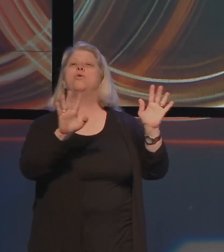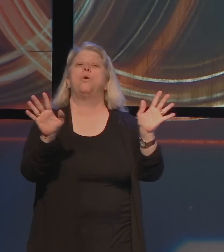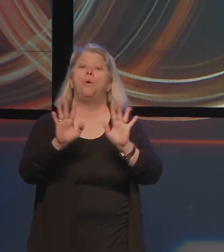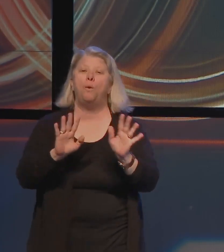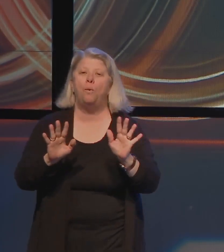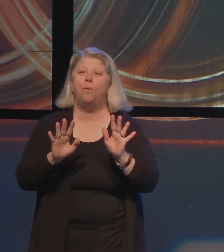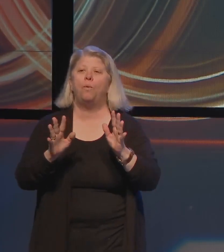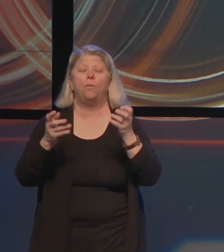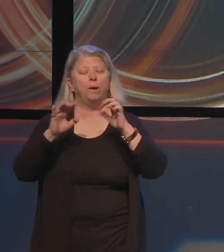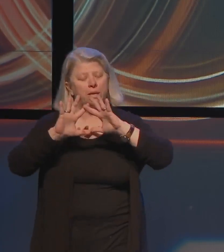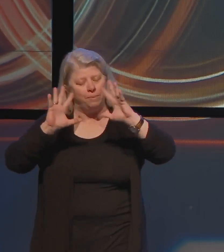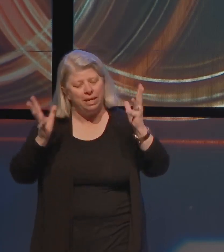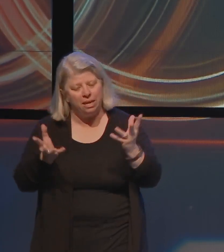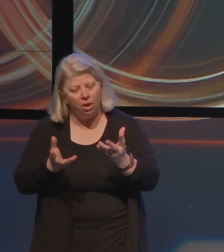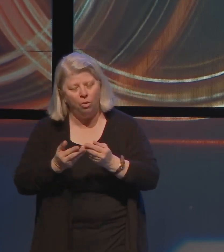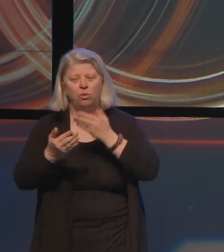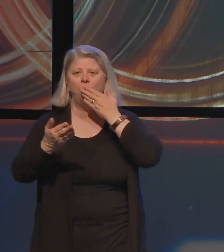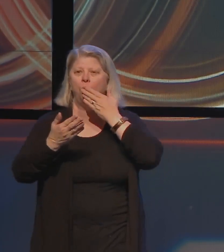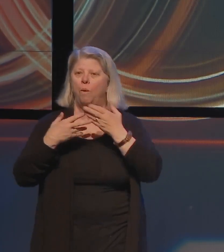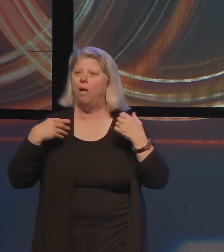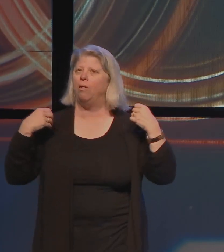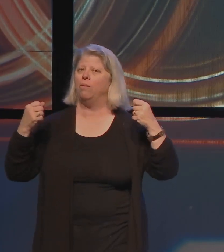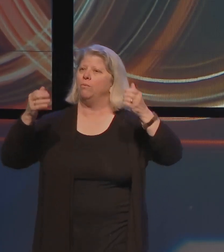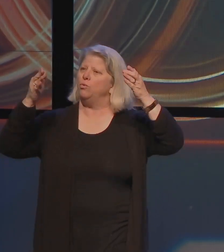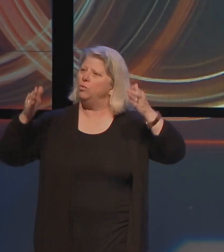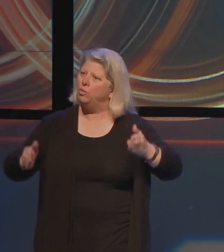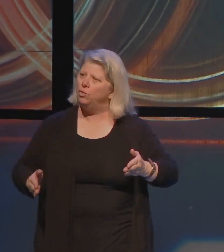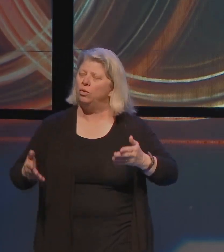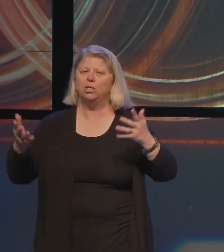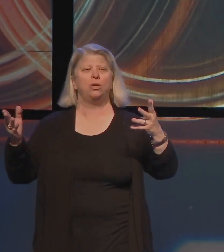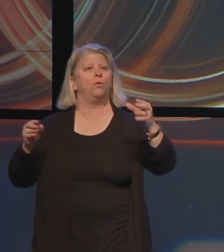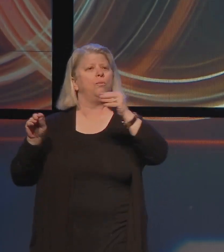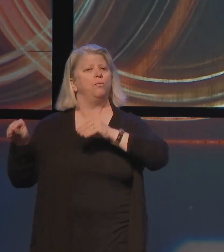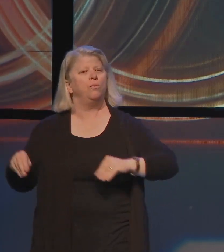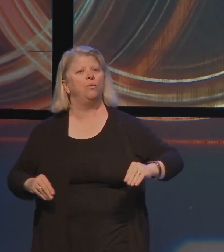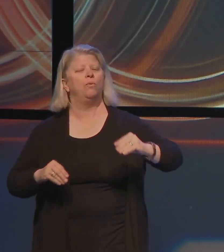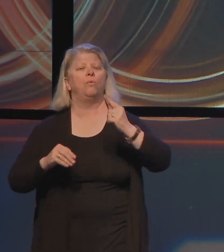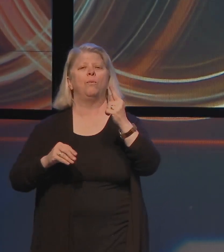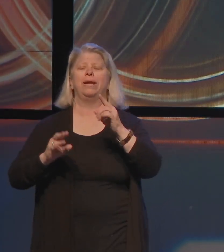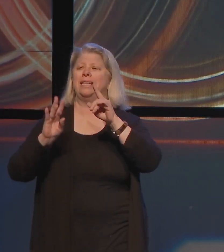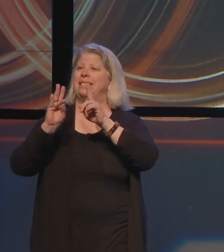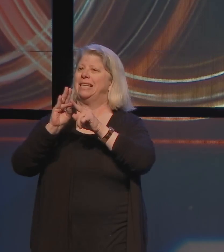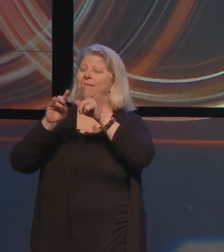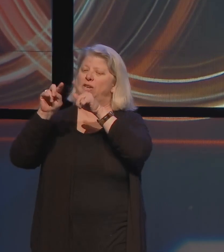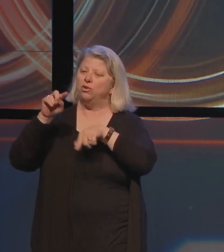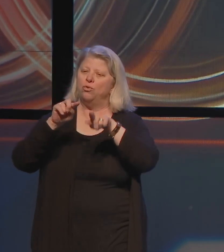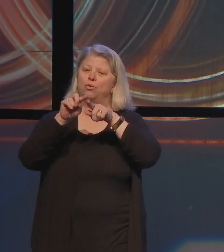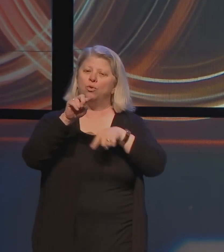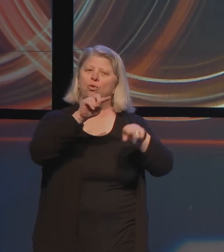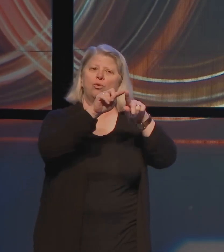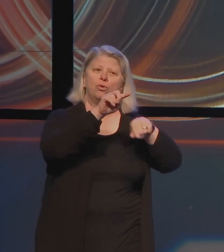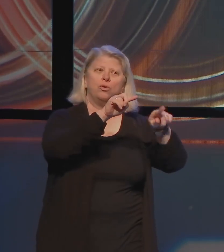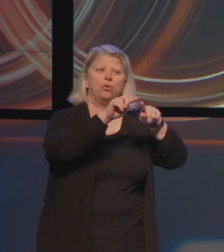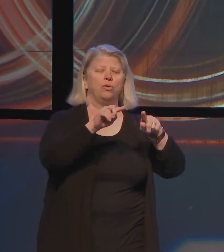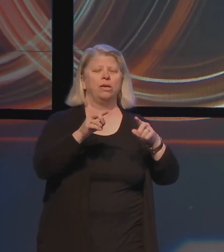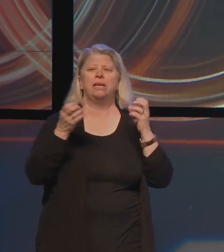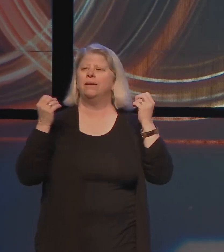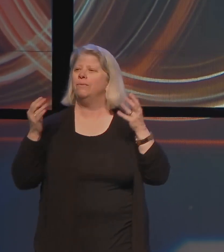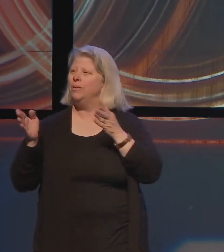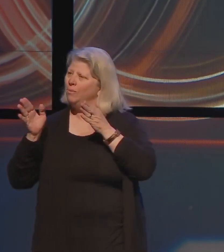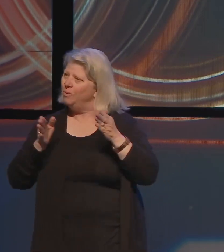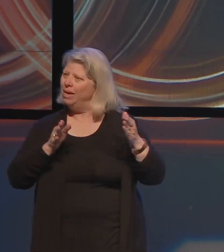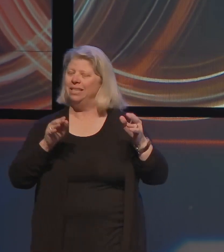want to be a holistically well person. And so movement is one of the 7 circles. And there's so